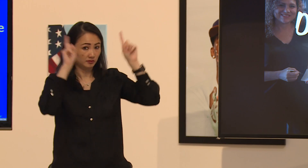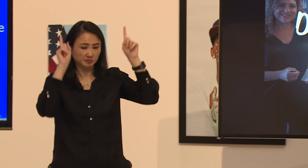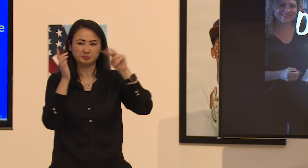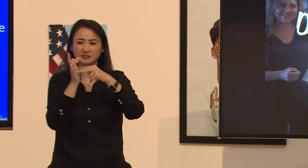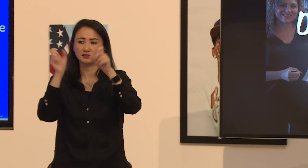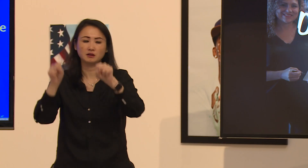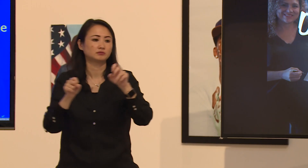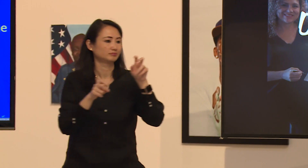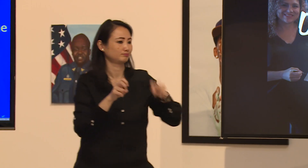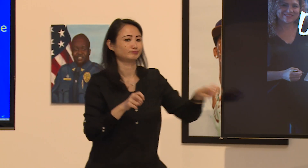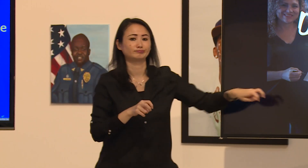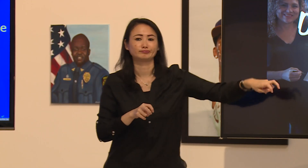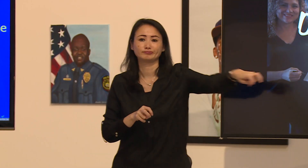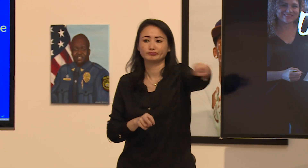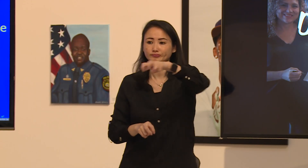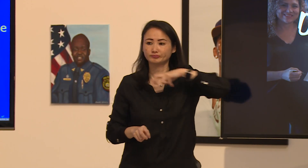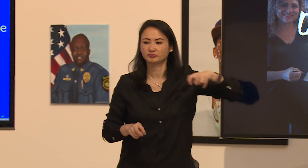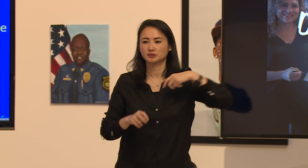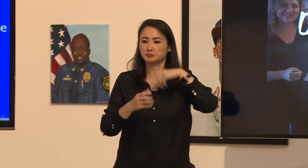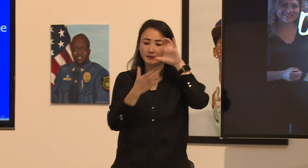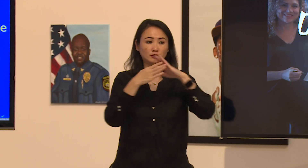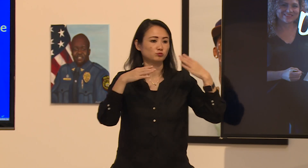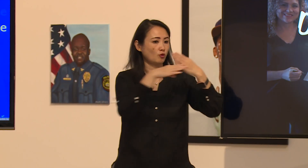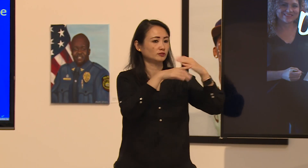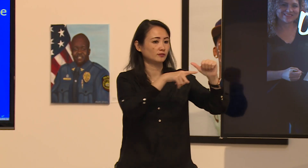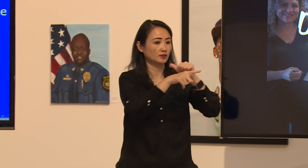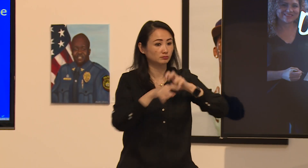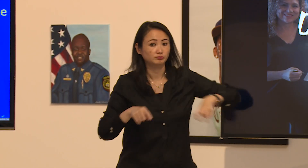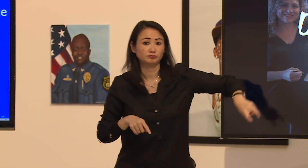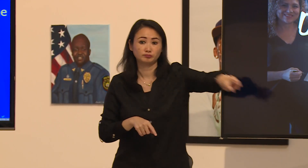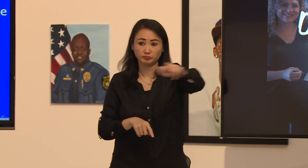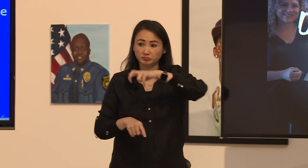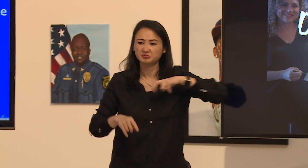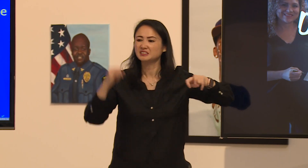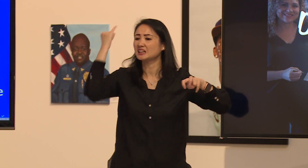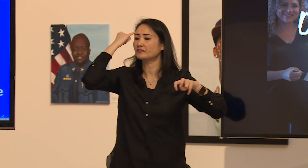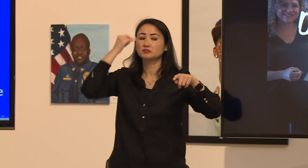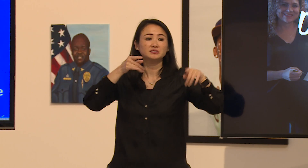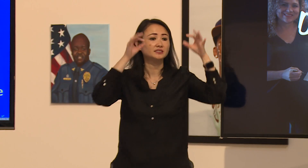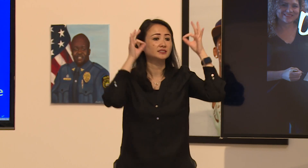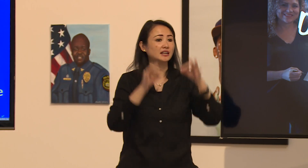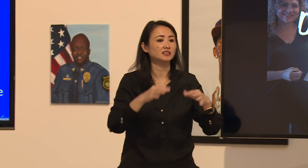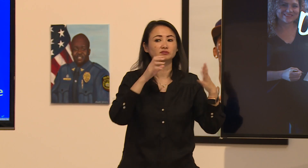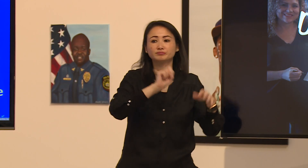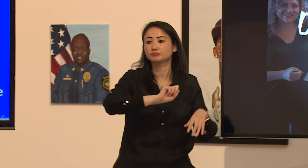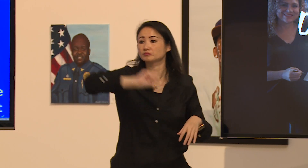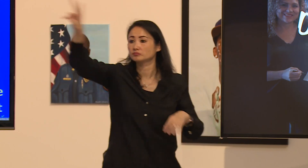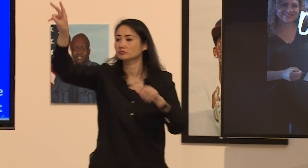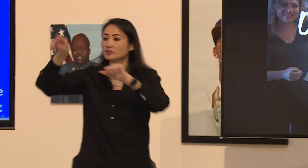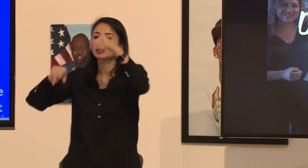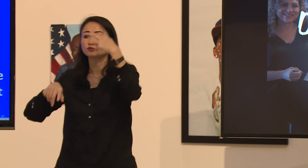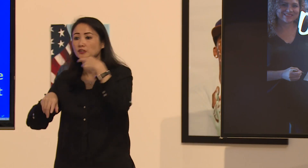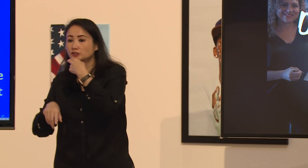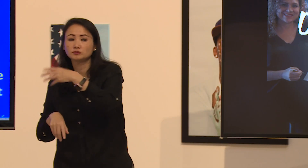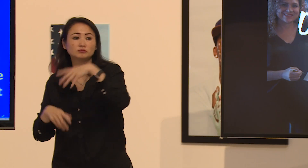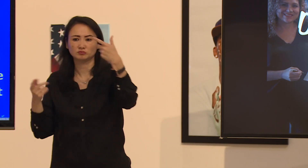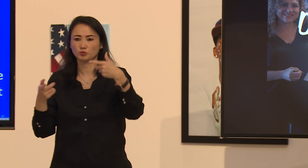able to be successful. And it was great because it just kept going onward throughout You saw people leave and come